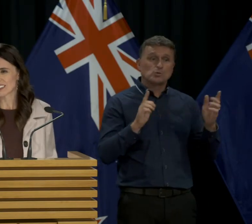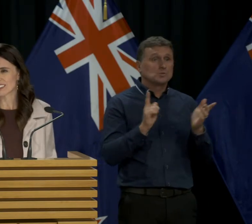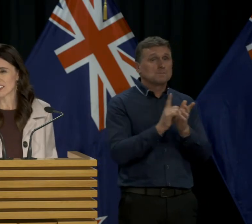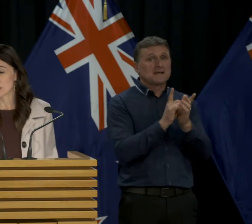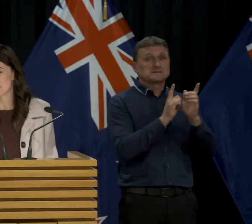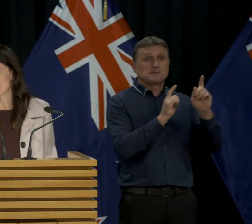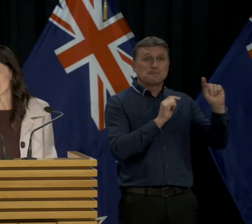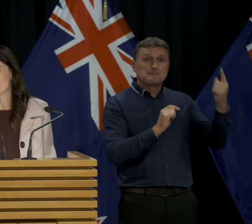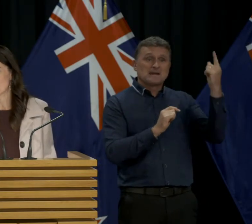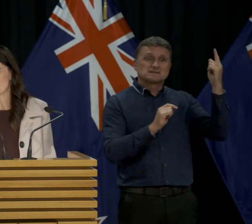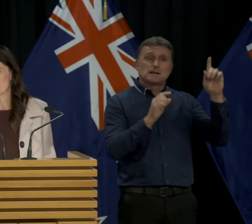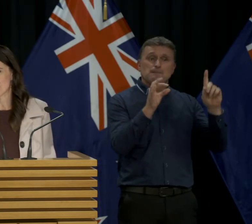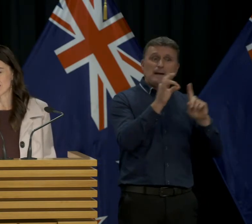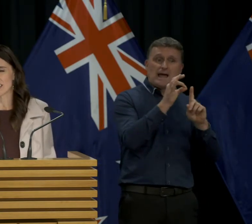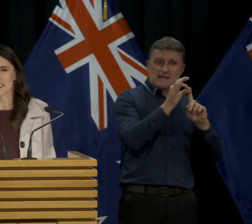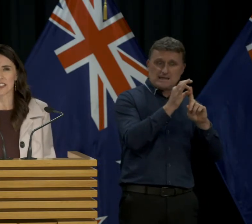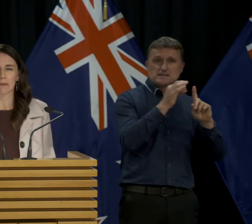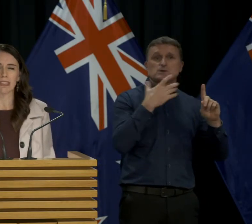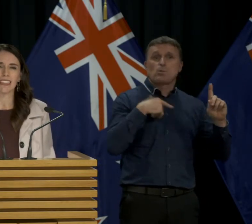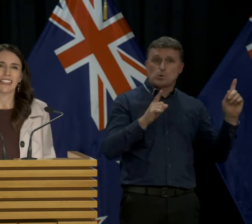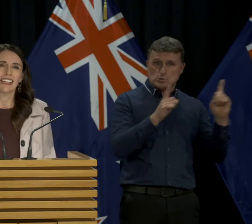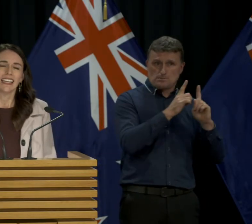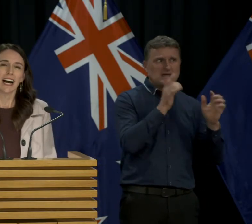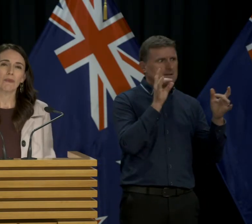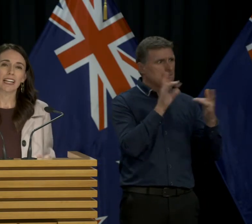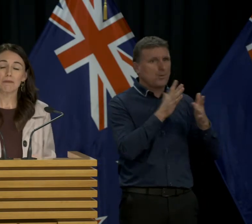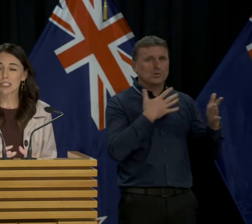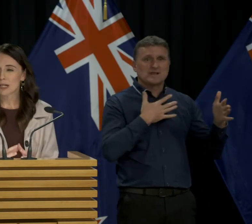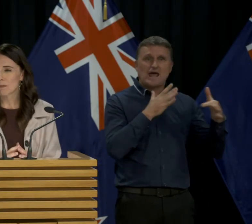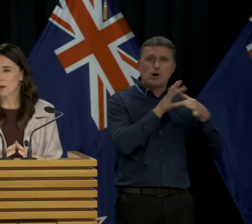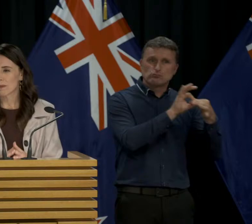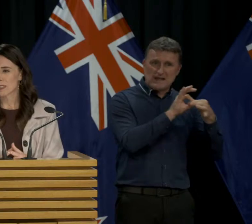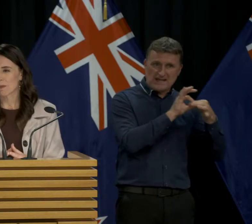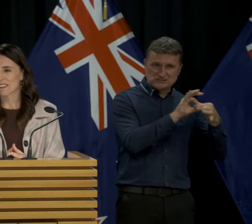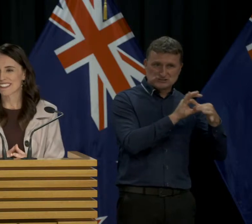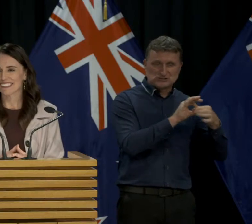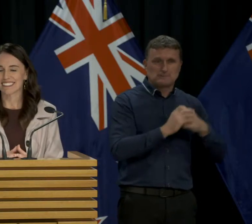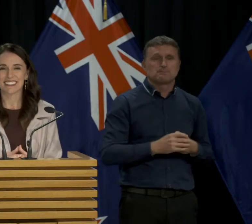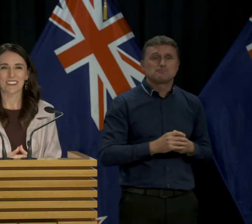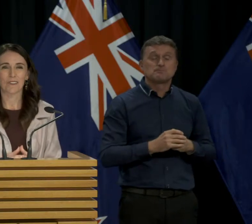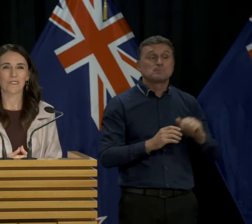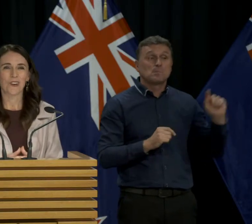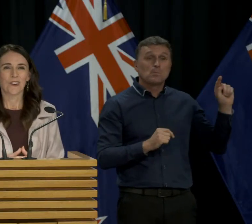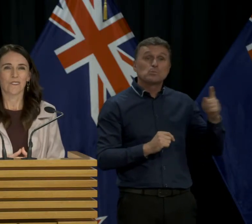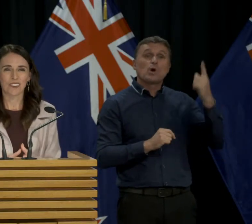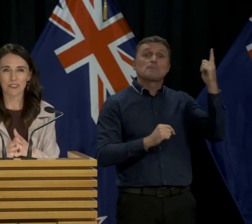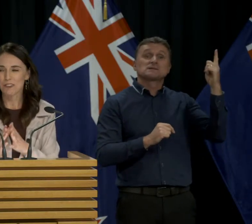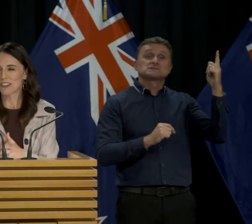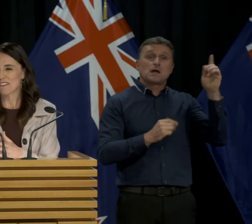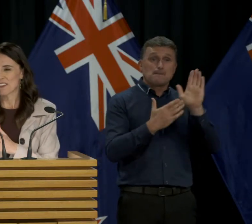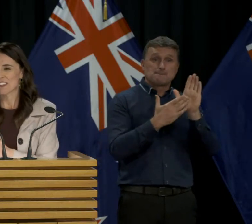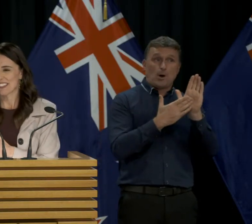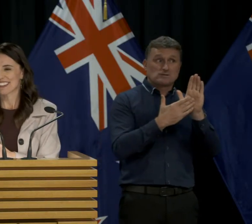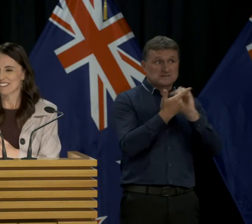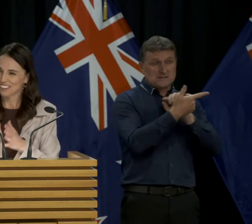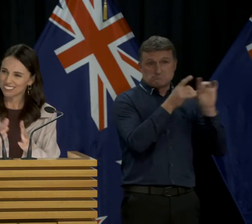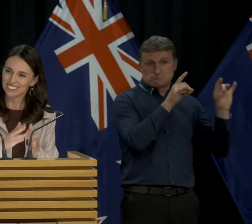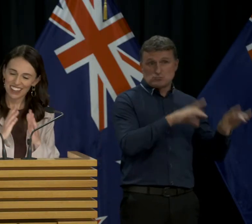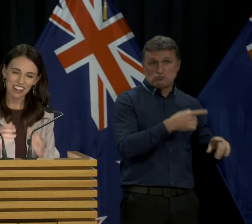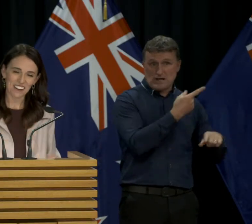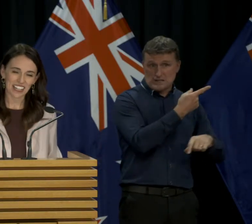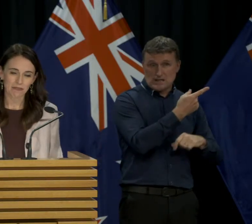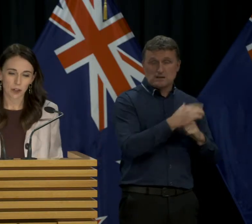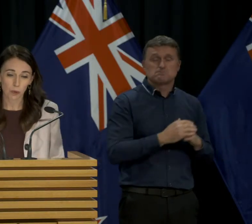because such do we see as the importance of that relationship. When it comes to Prime Minister Morrison, one of the very first things